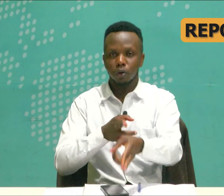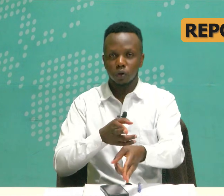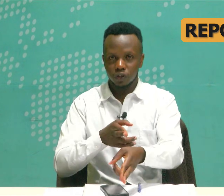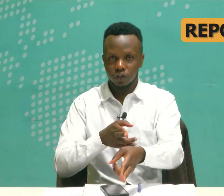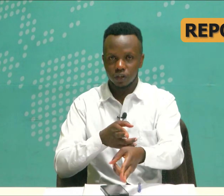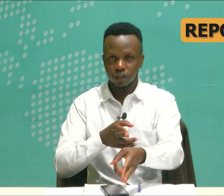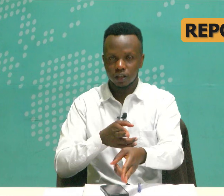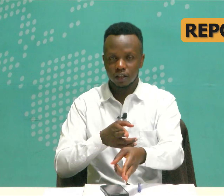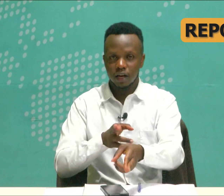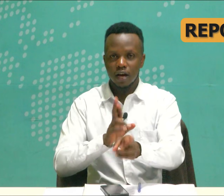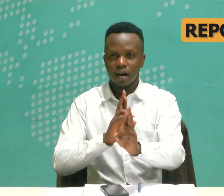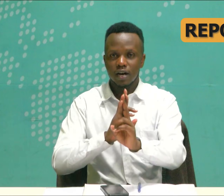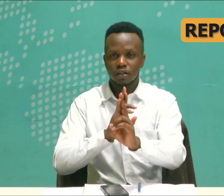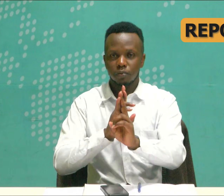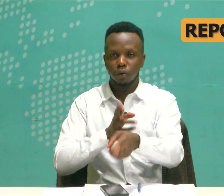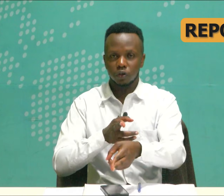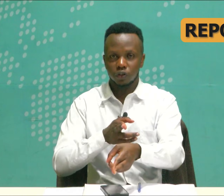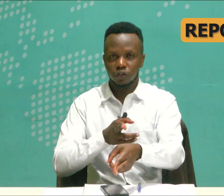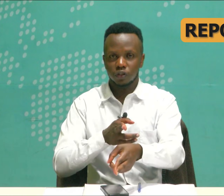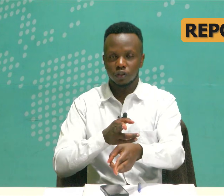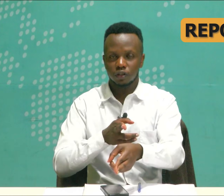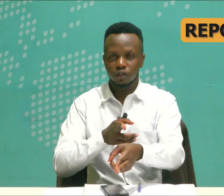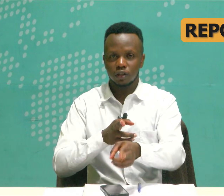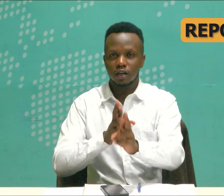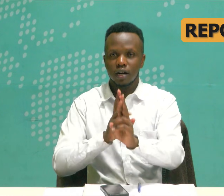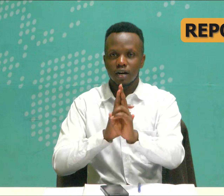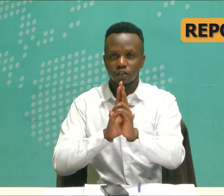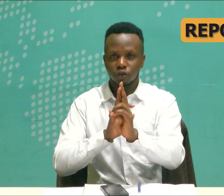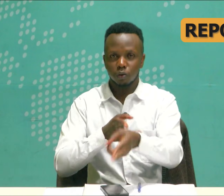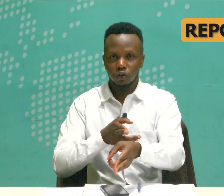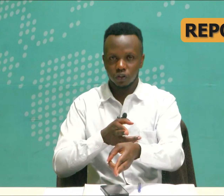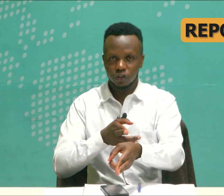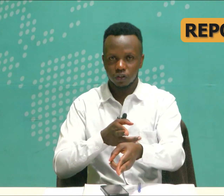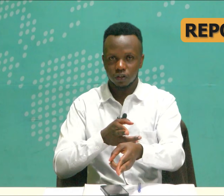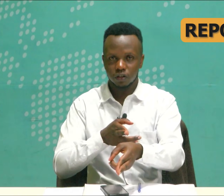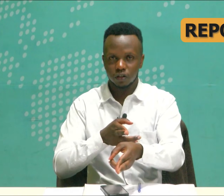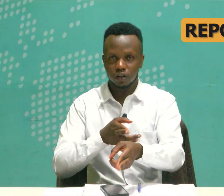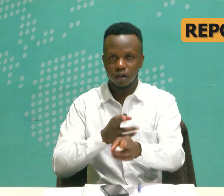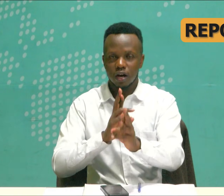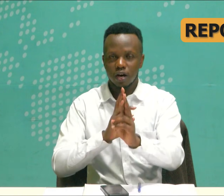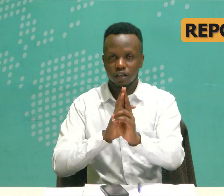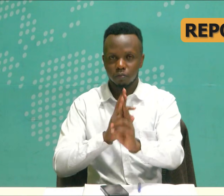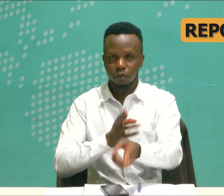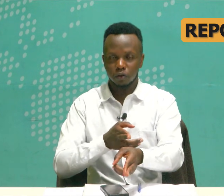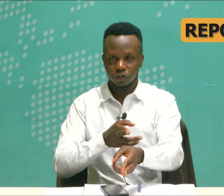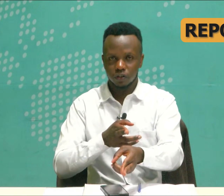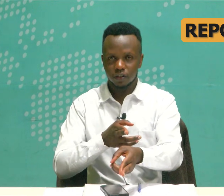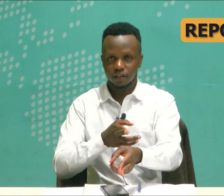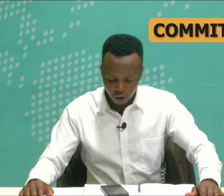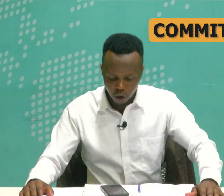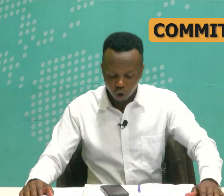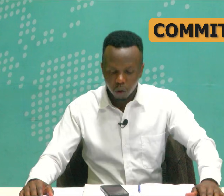report. Report. Report. Report.